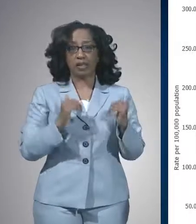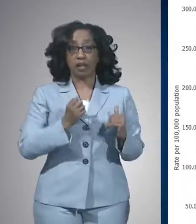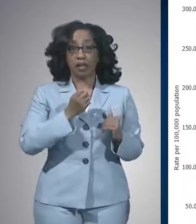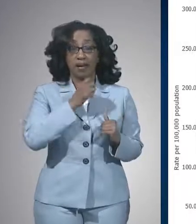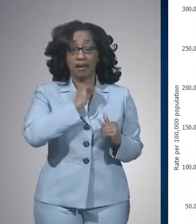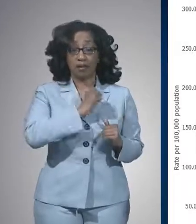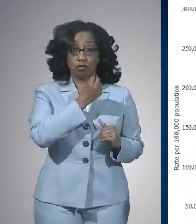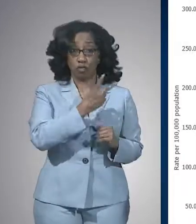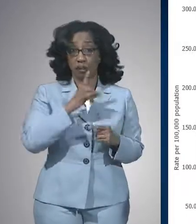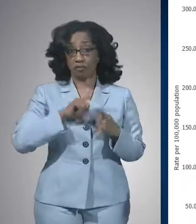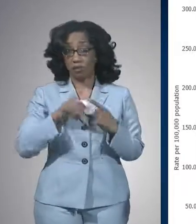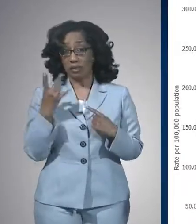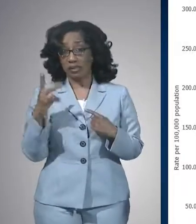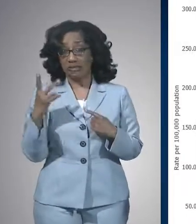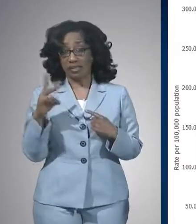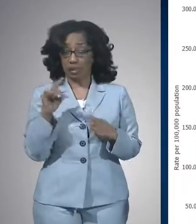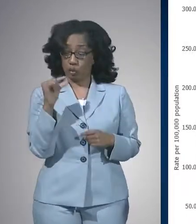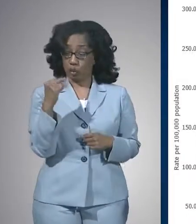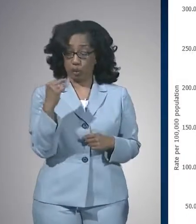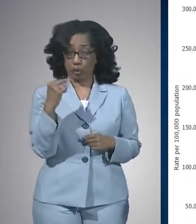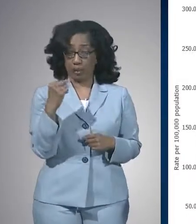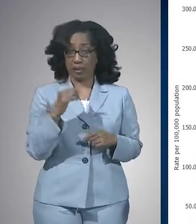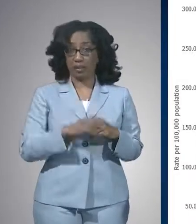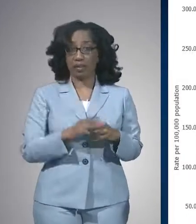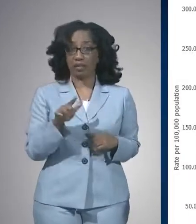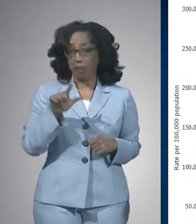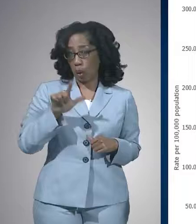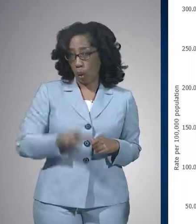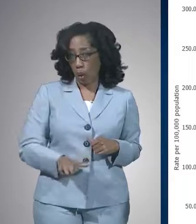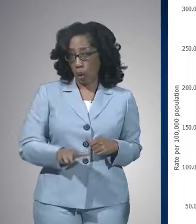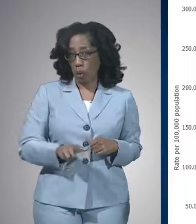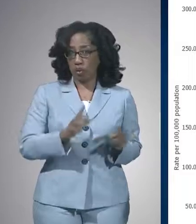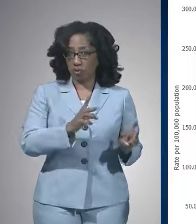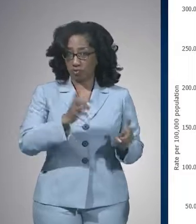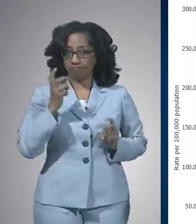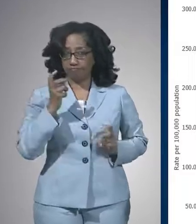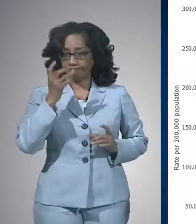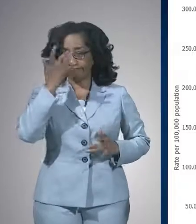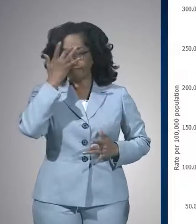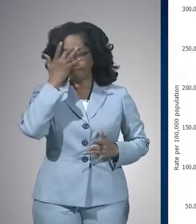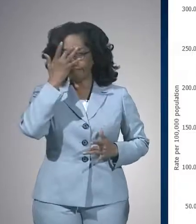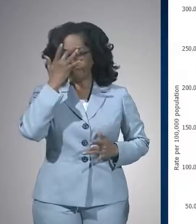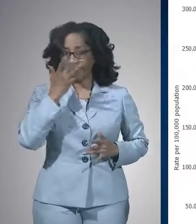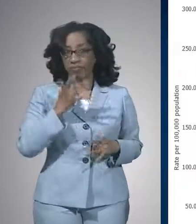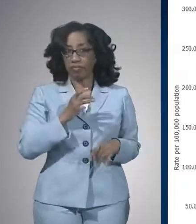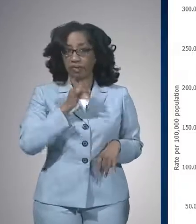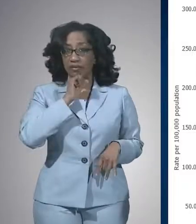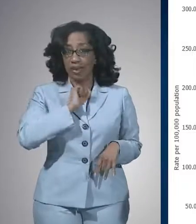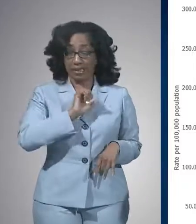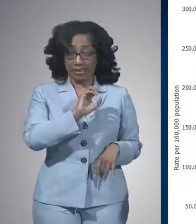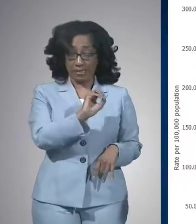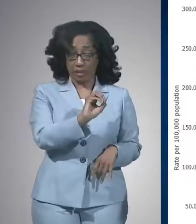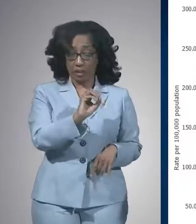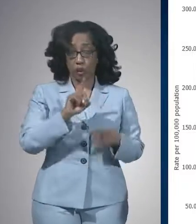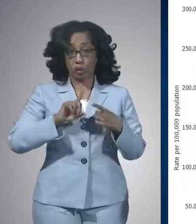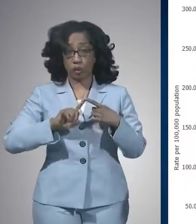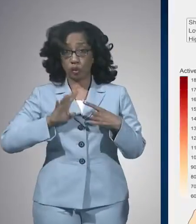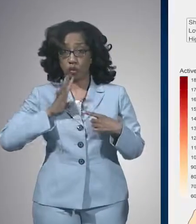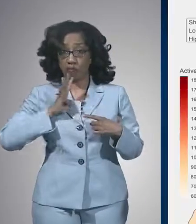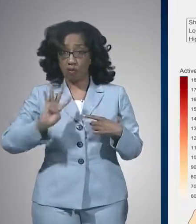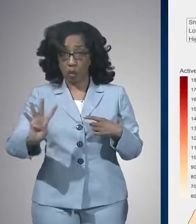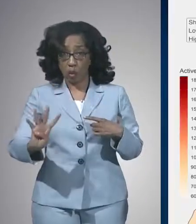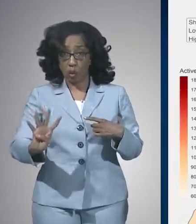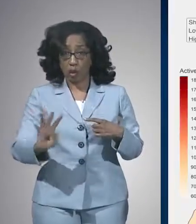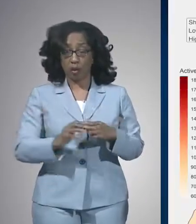17 range in green, with the lowest active case rates among kids among the 0 to 4-year-olds. Next